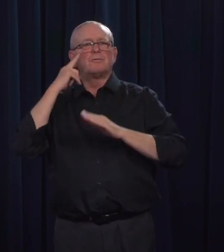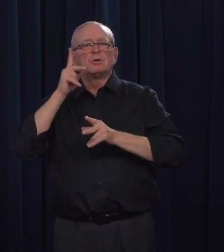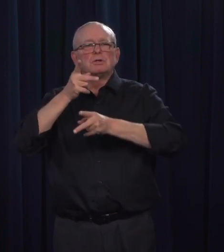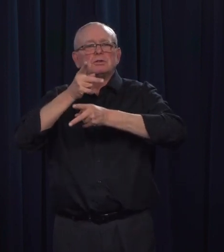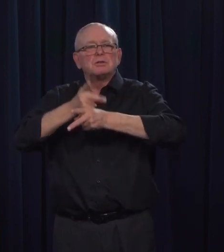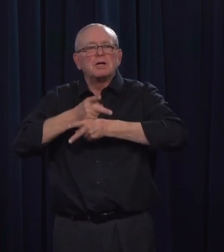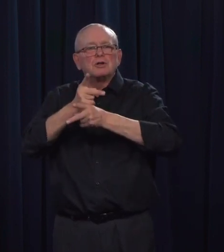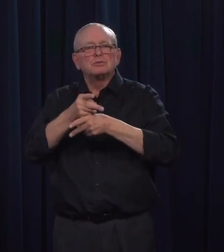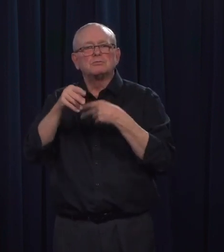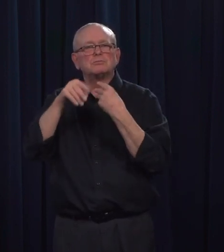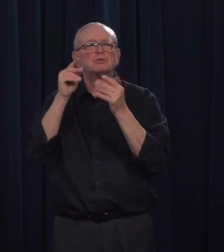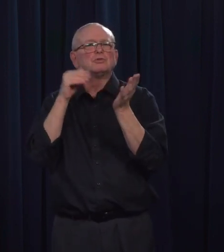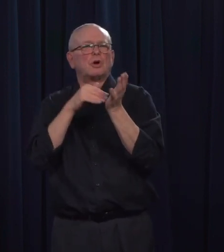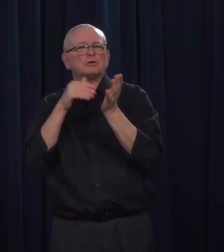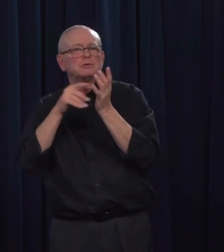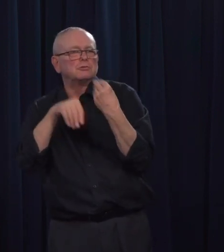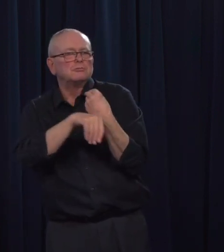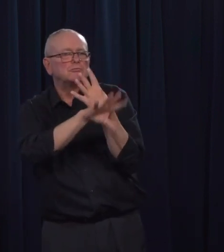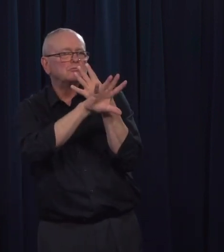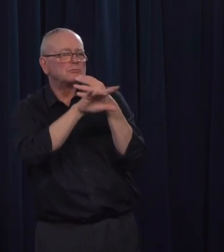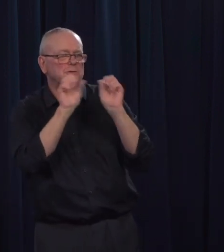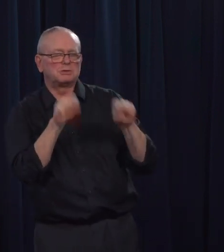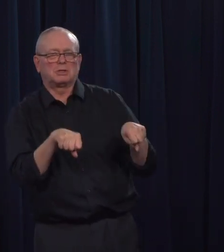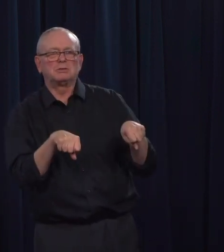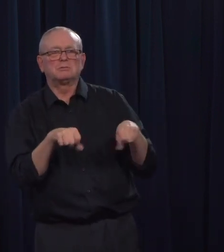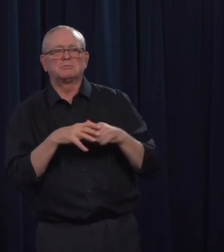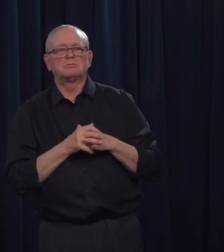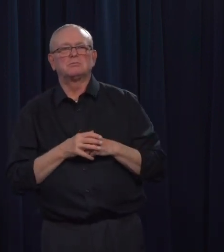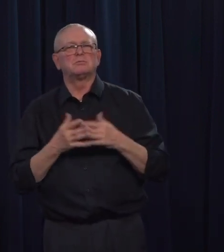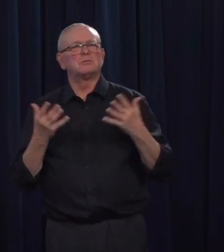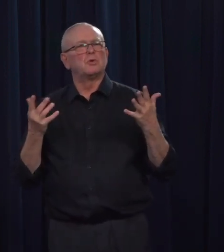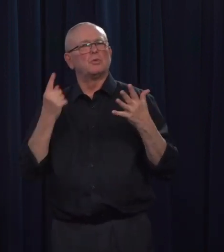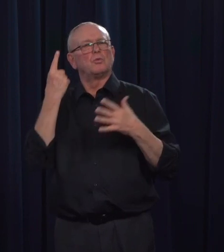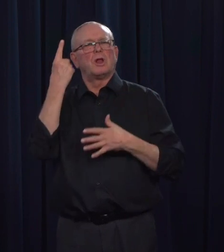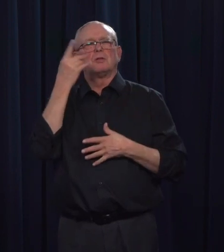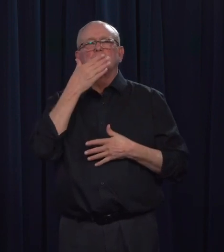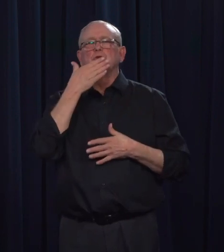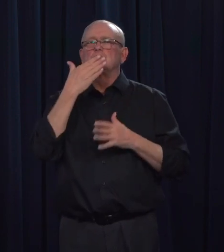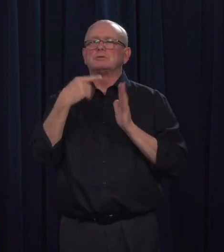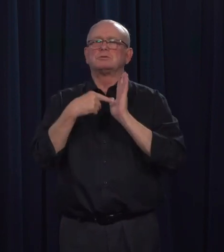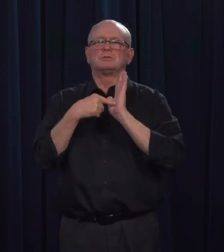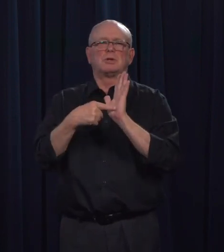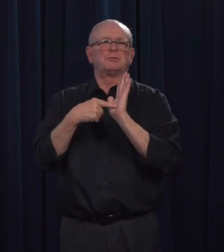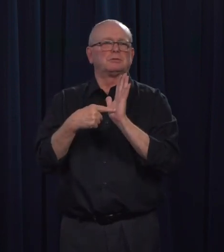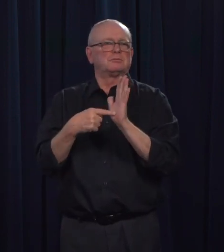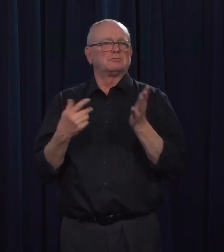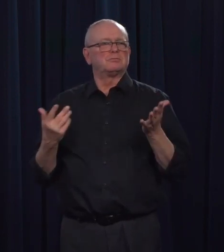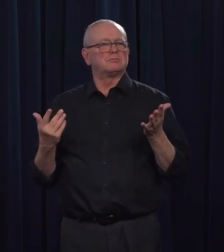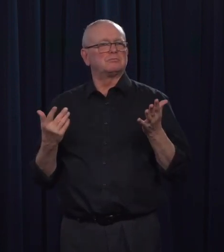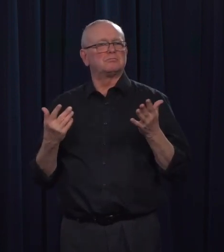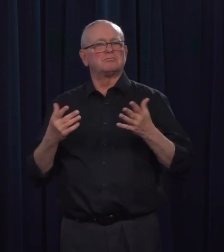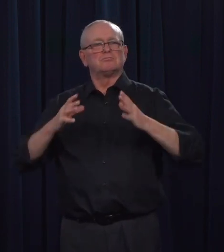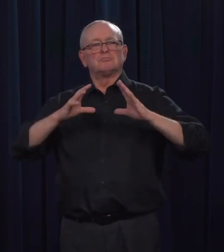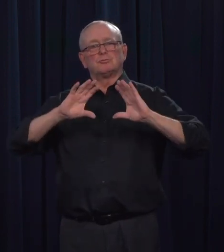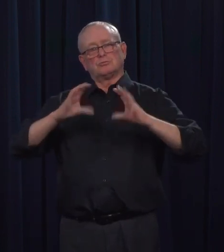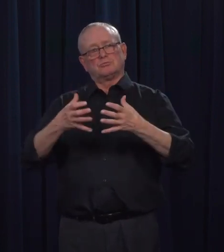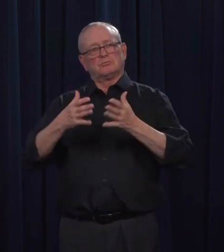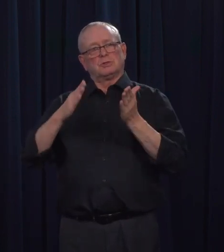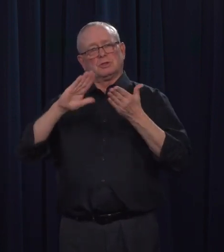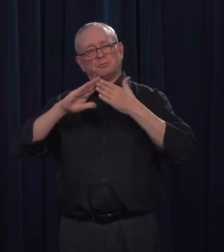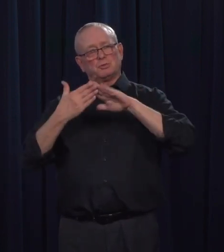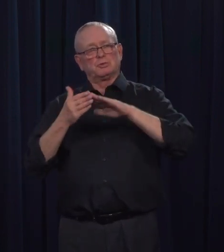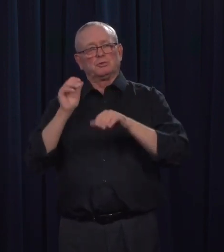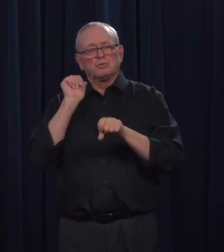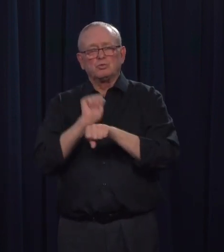one example, but I know there are many more across Alberta. We will continue to recognize the work of other Indigenous communities in the coming